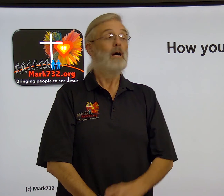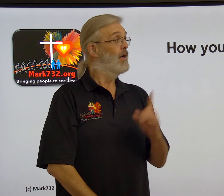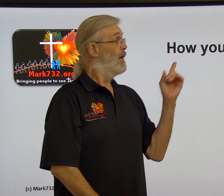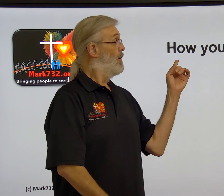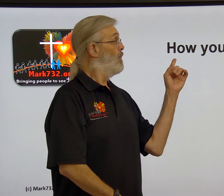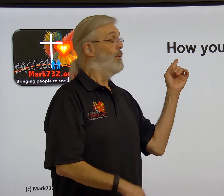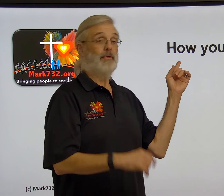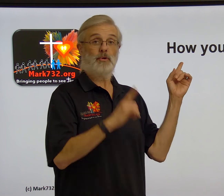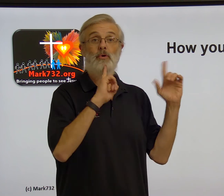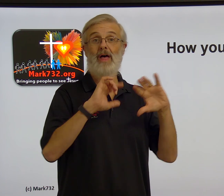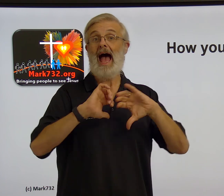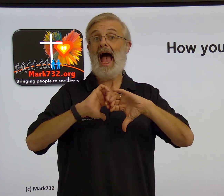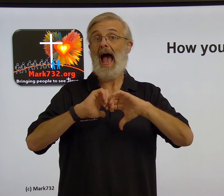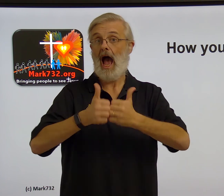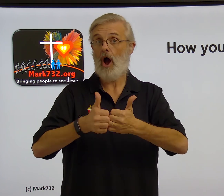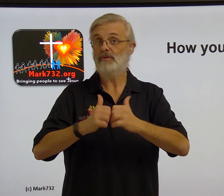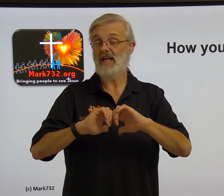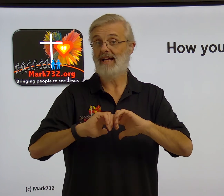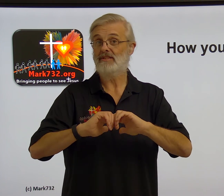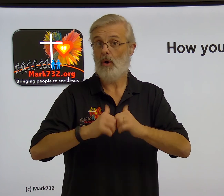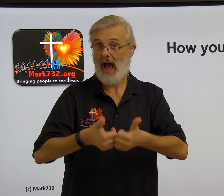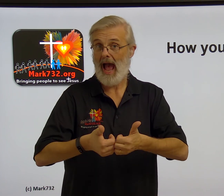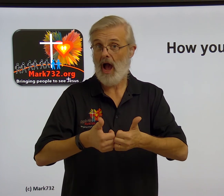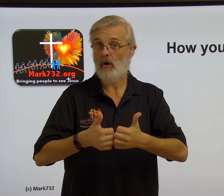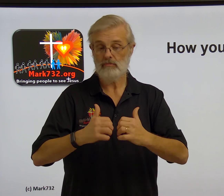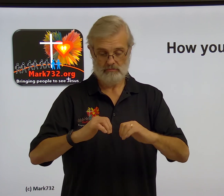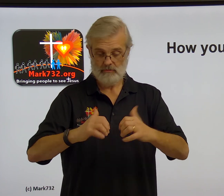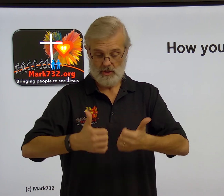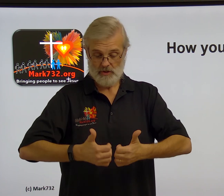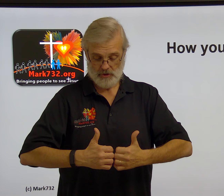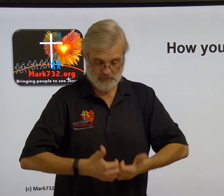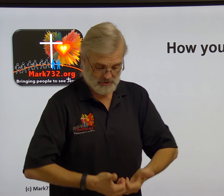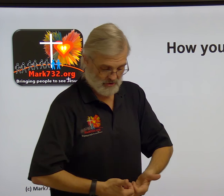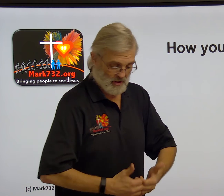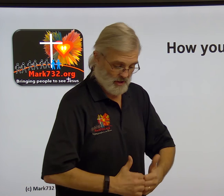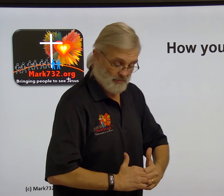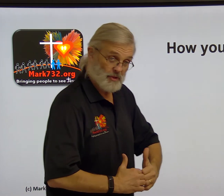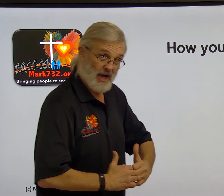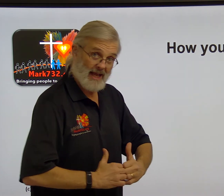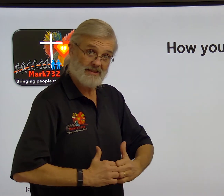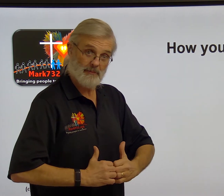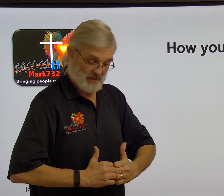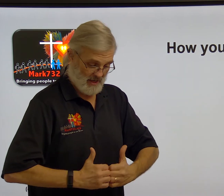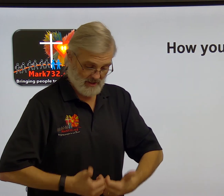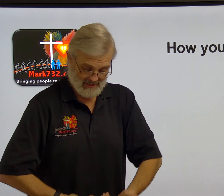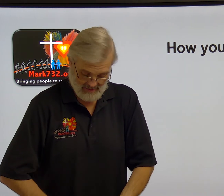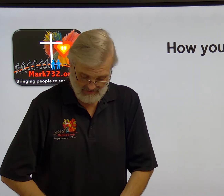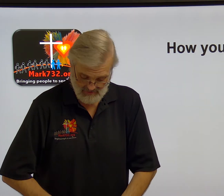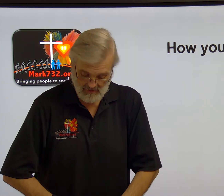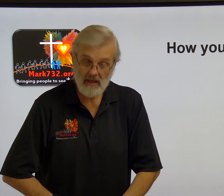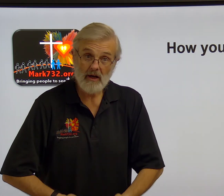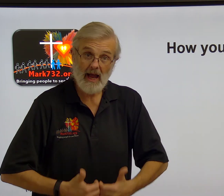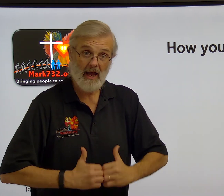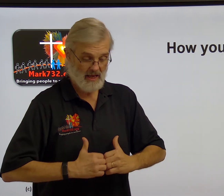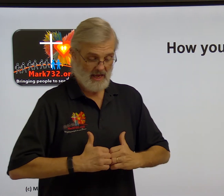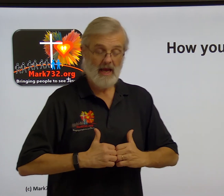We went through the how sign so how so you put your put your hands up together like this okay and